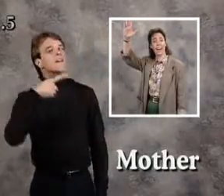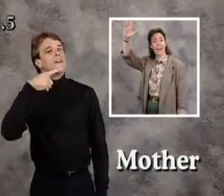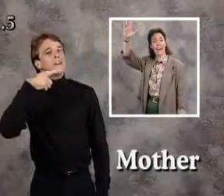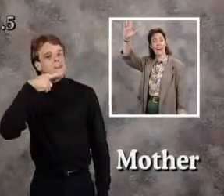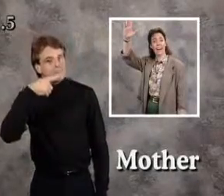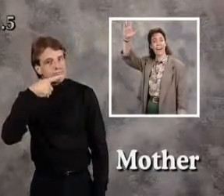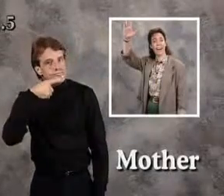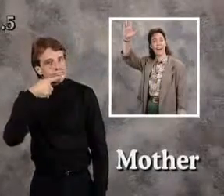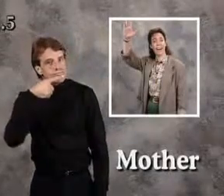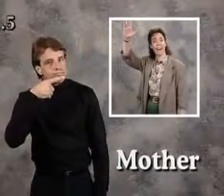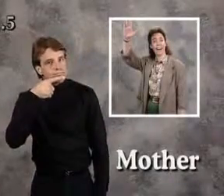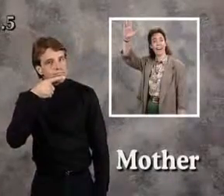Jennifer is hearing.